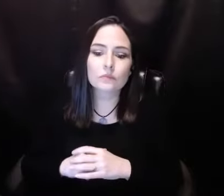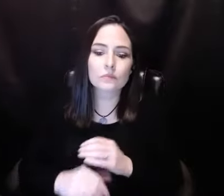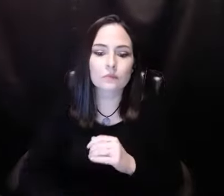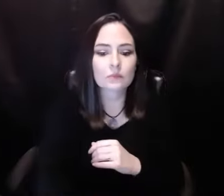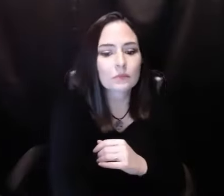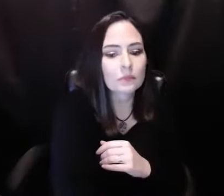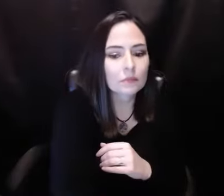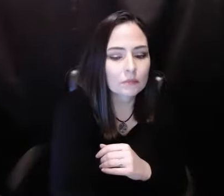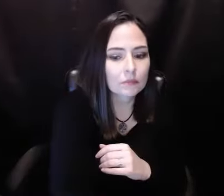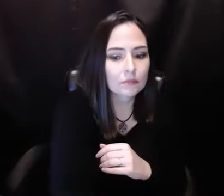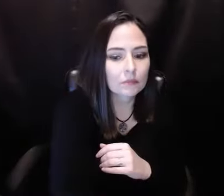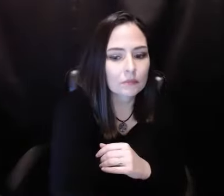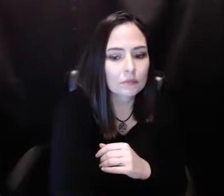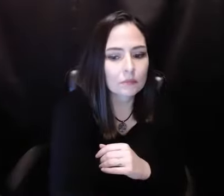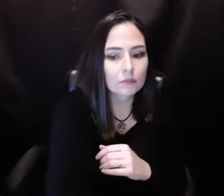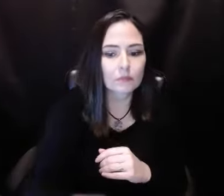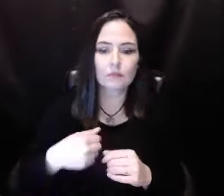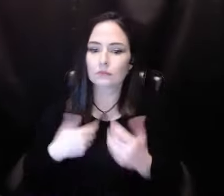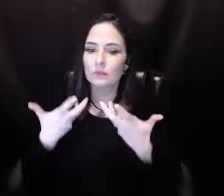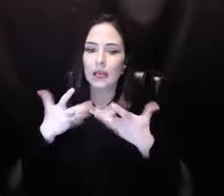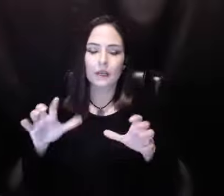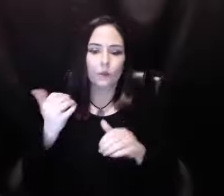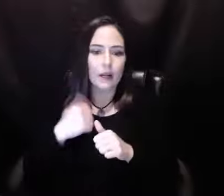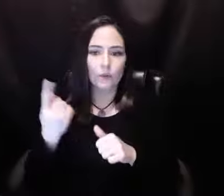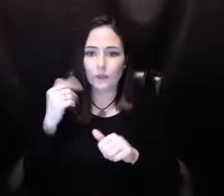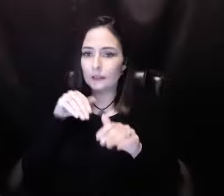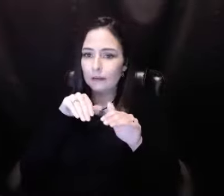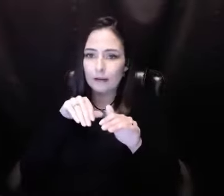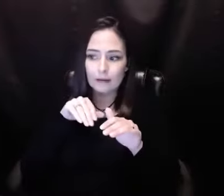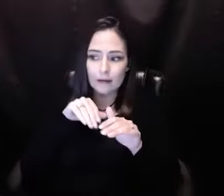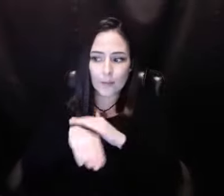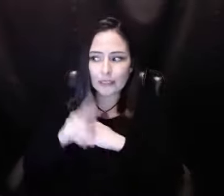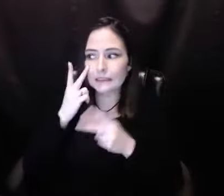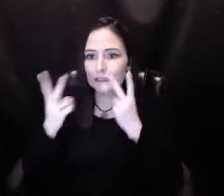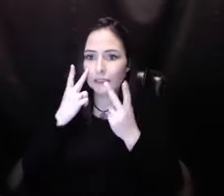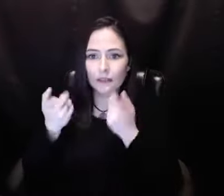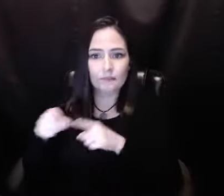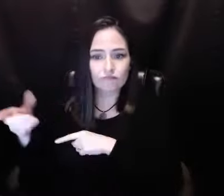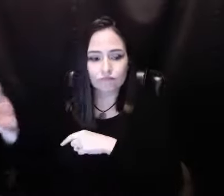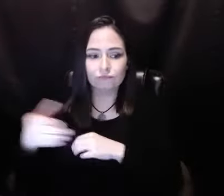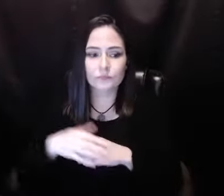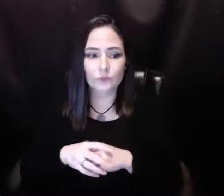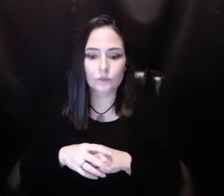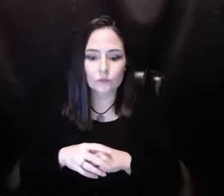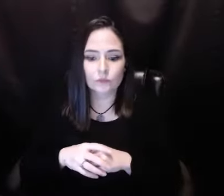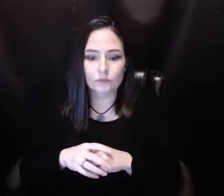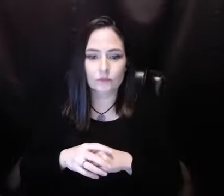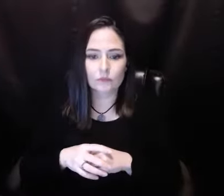I didn't want anybody to come. I didn't want anybody to come in and see what the situation